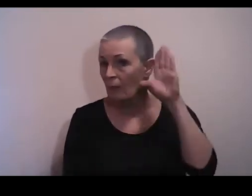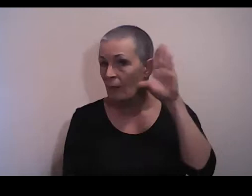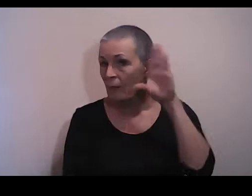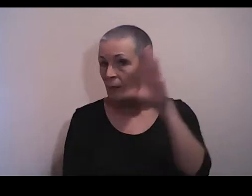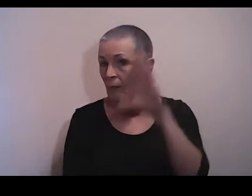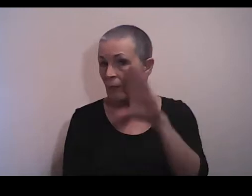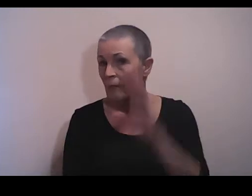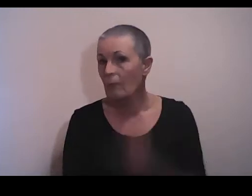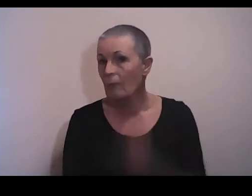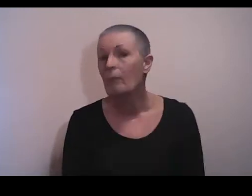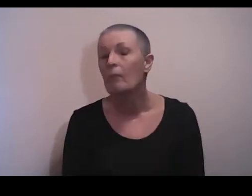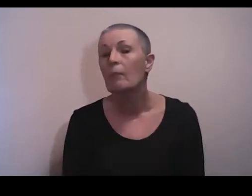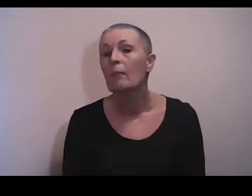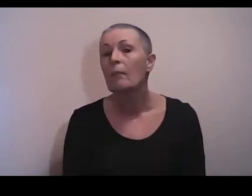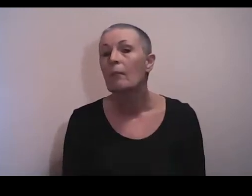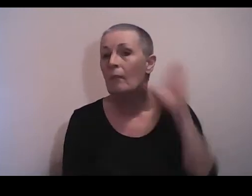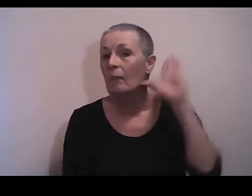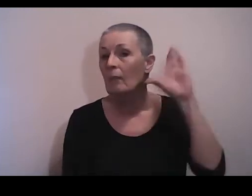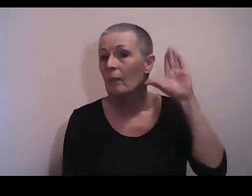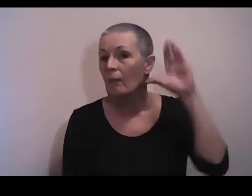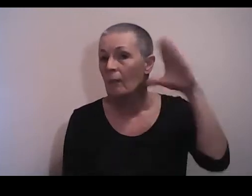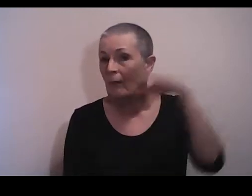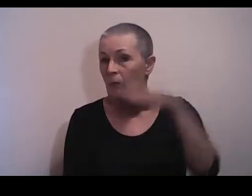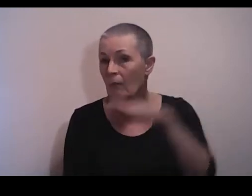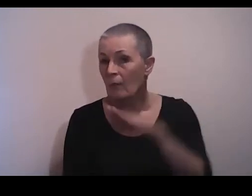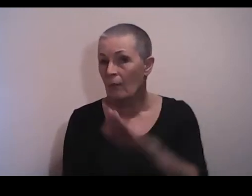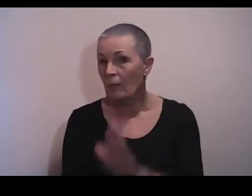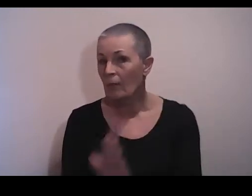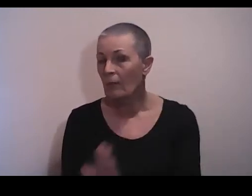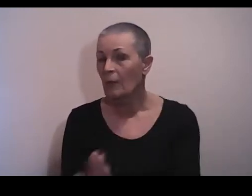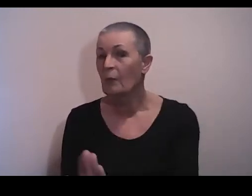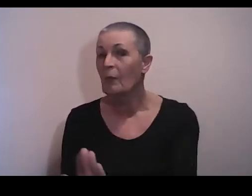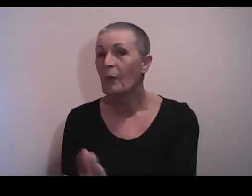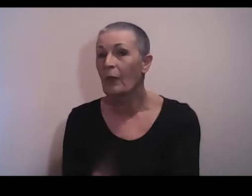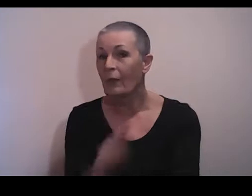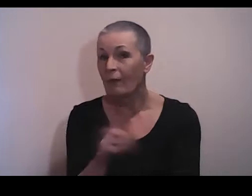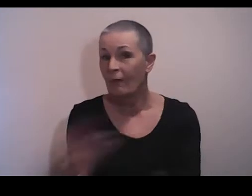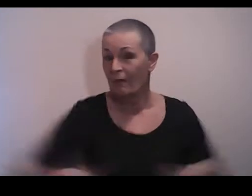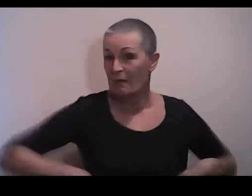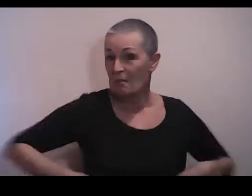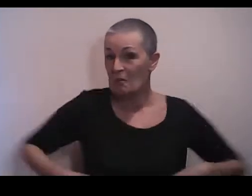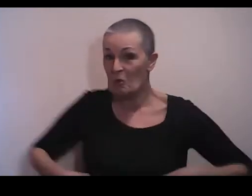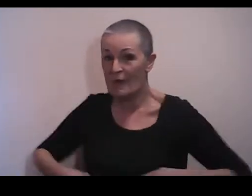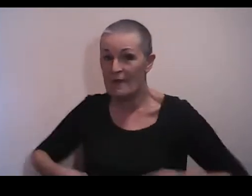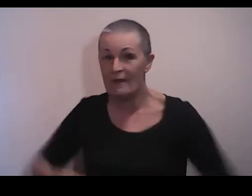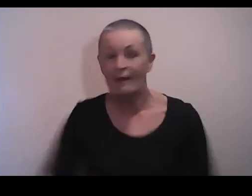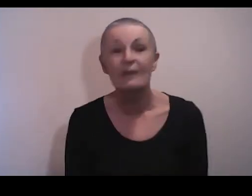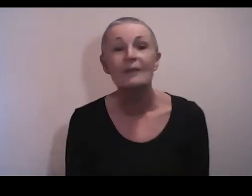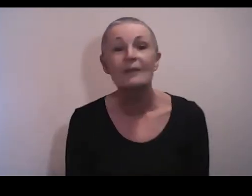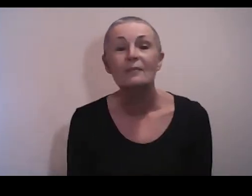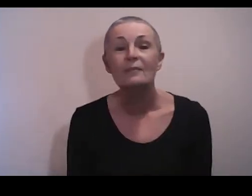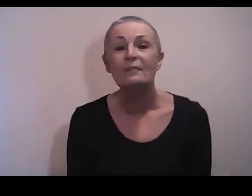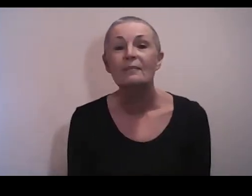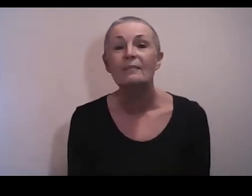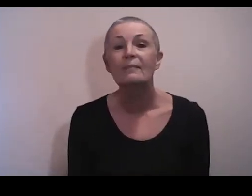down, smooths that other hand, and then I twist my waist to the other side.